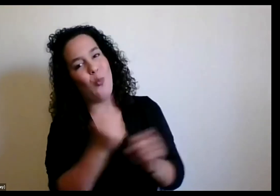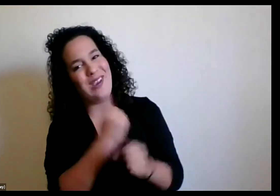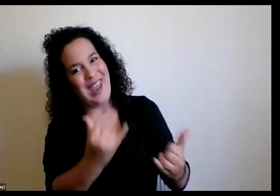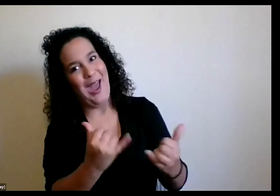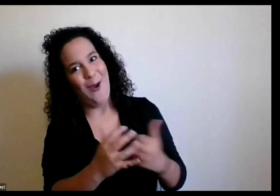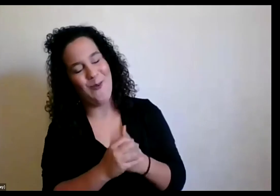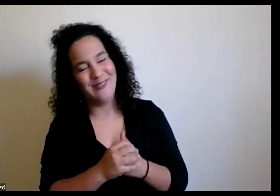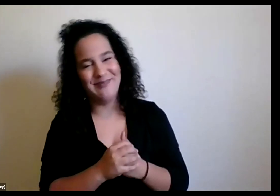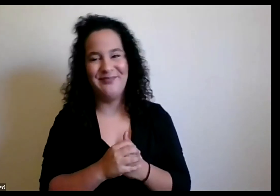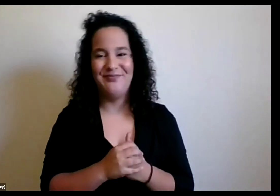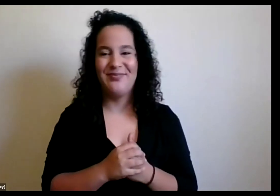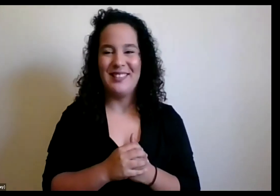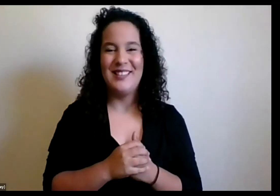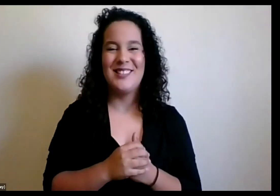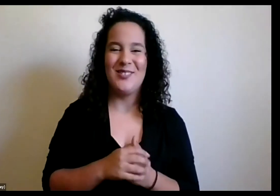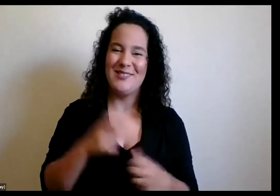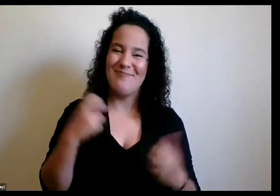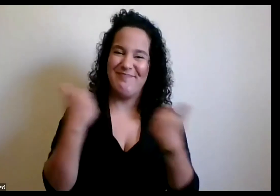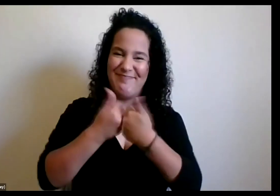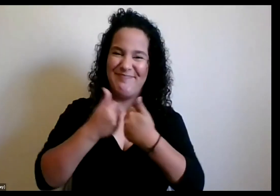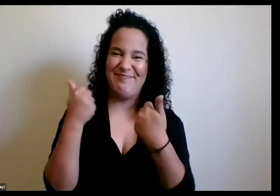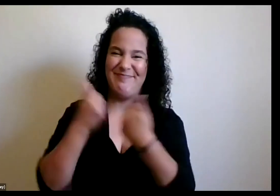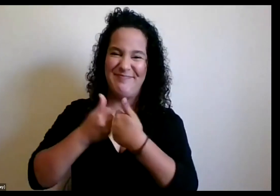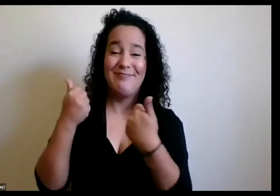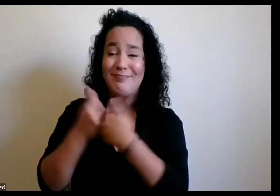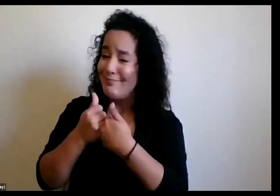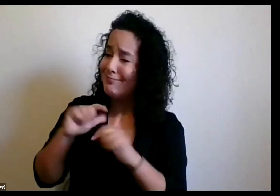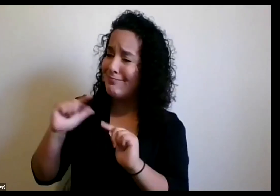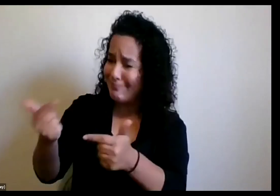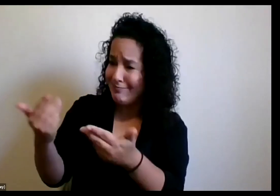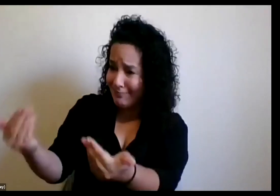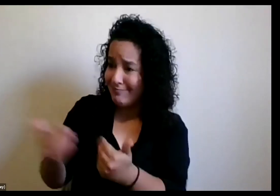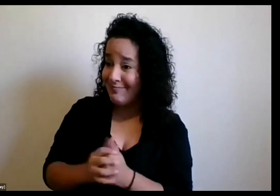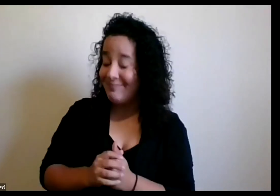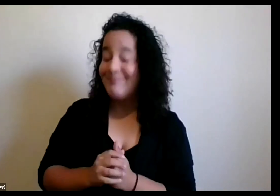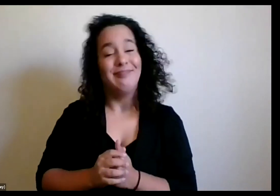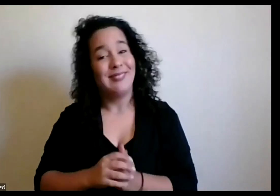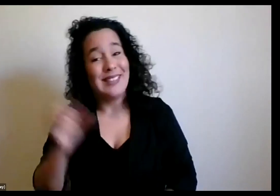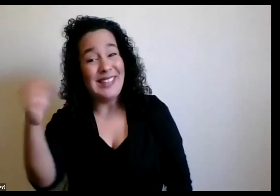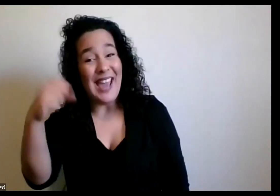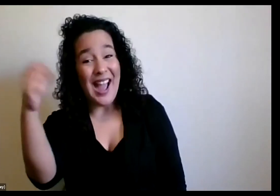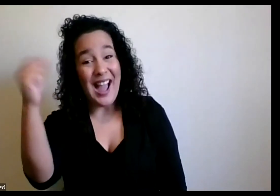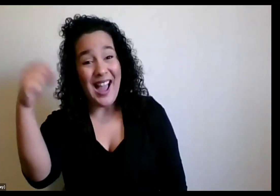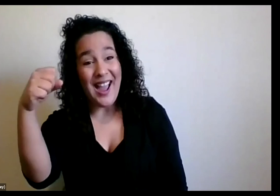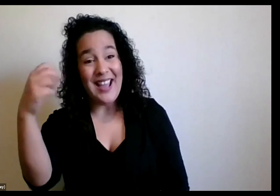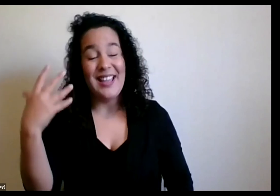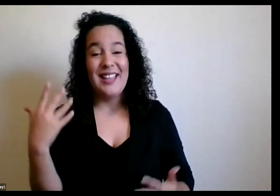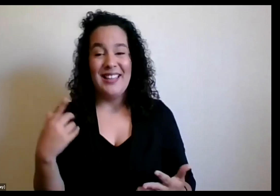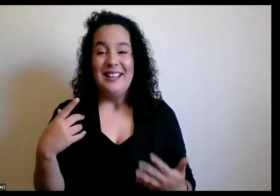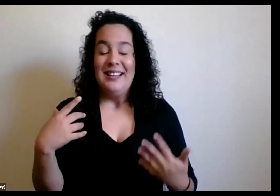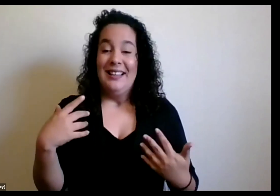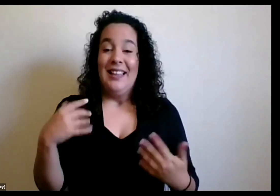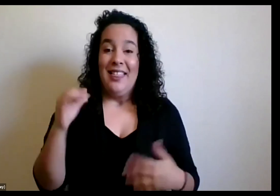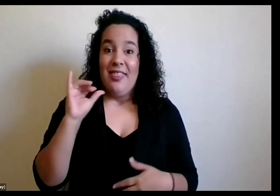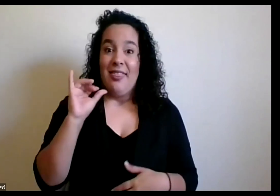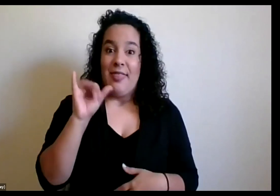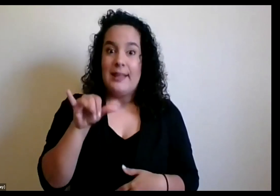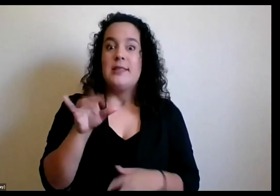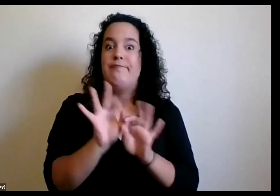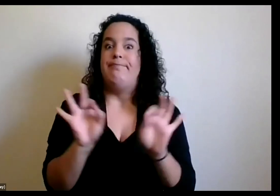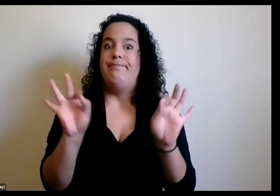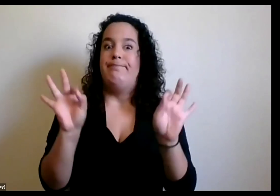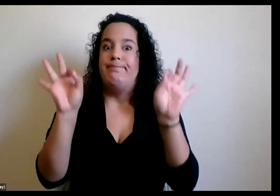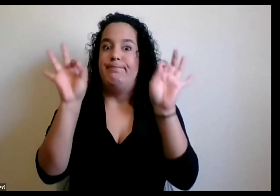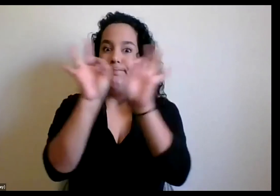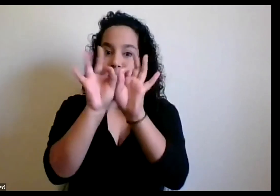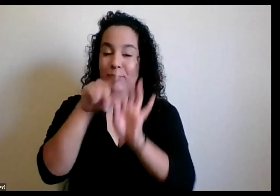and you know, they're facing those strategic decisions. I'd love to hear you talk about that. Yeah, I think this is the question in some ways, right, that to me makes